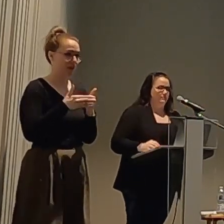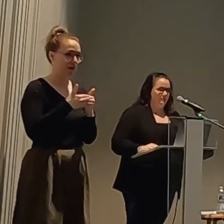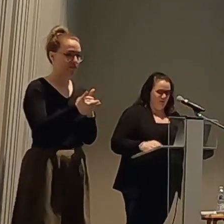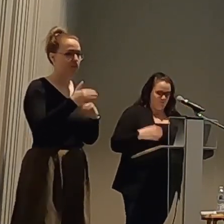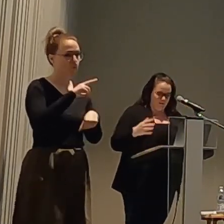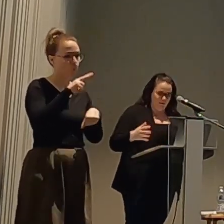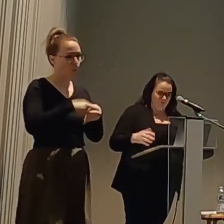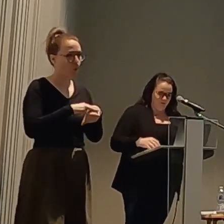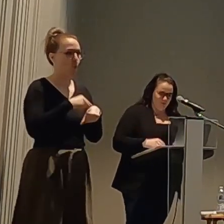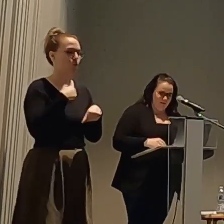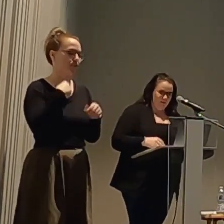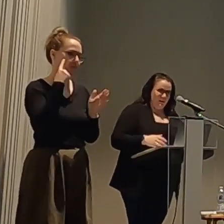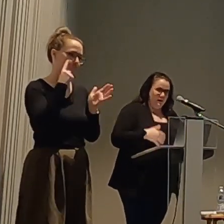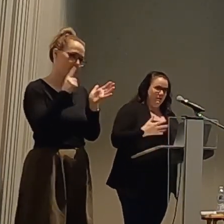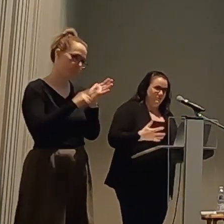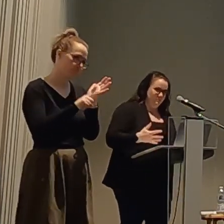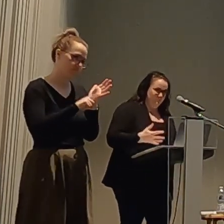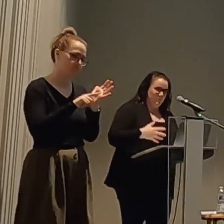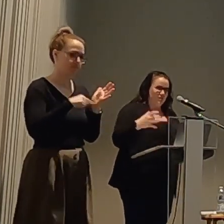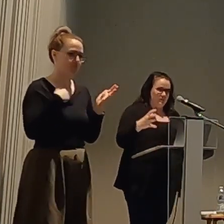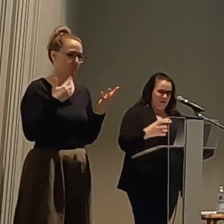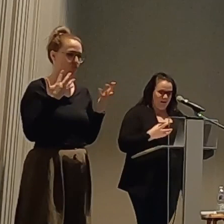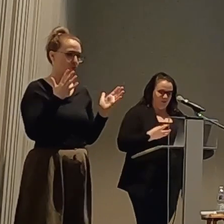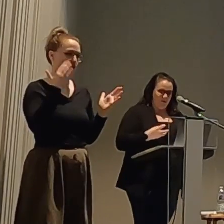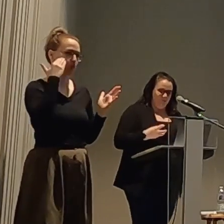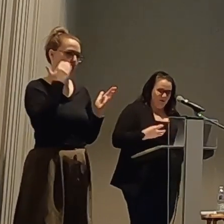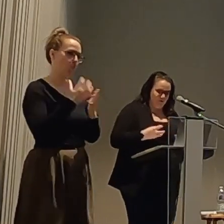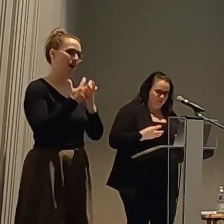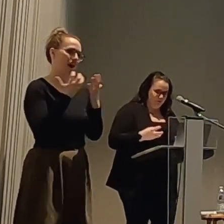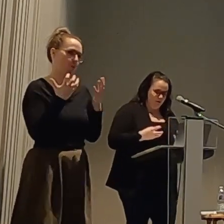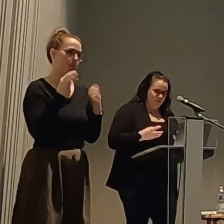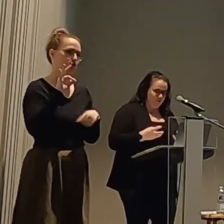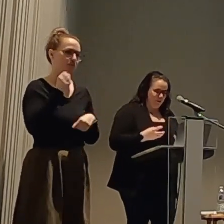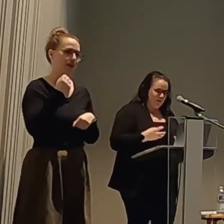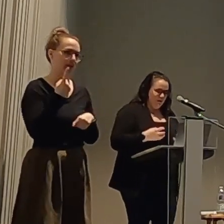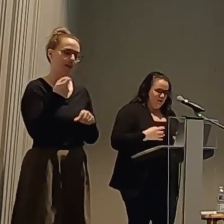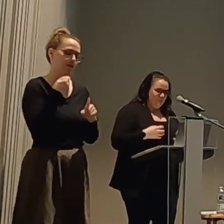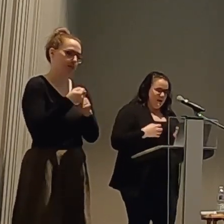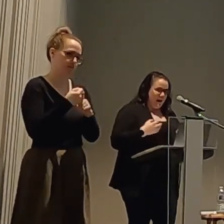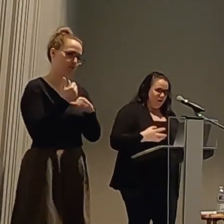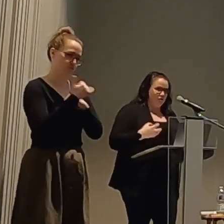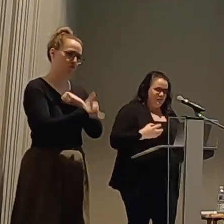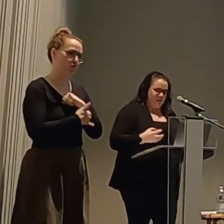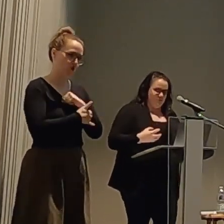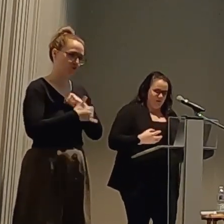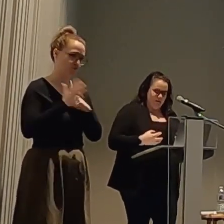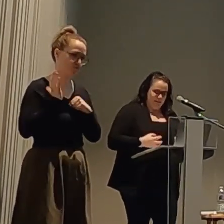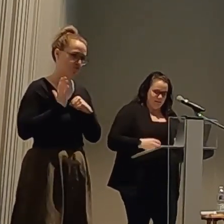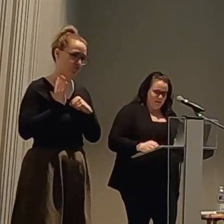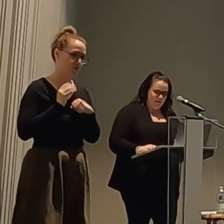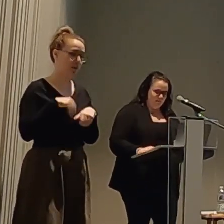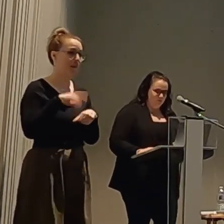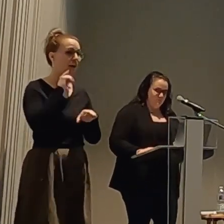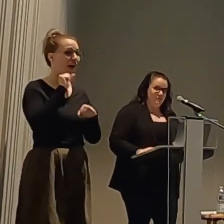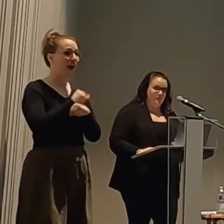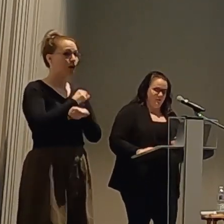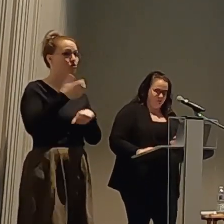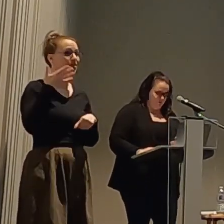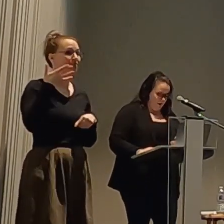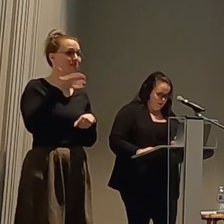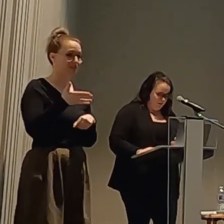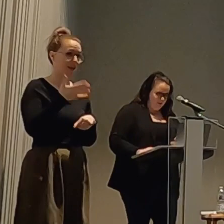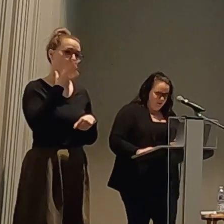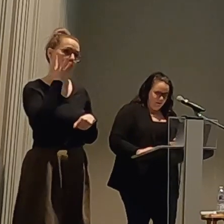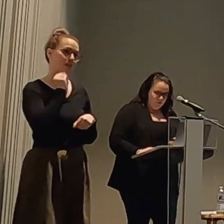lived through, and we know how much that had a grip on the country. But actually experiencing it was